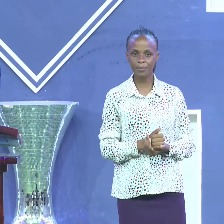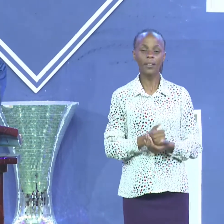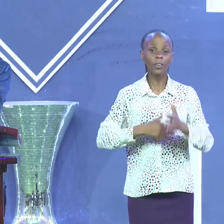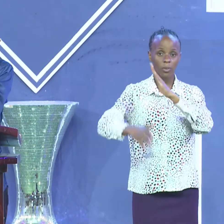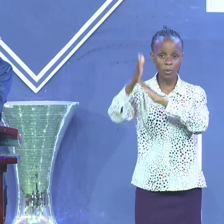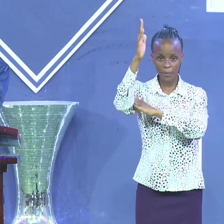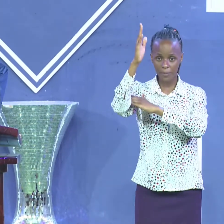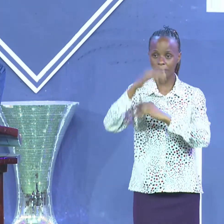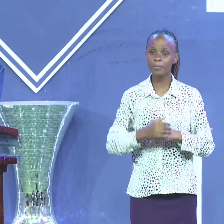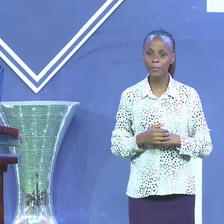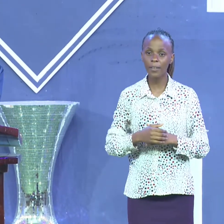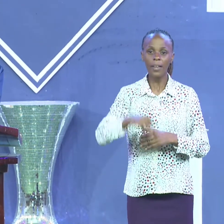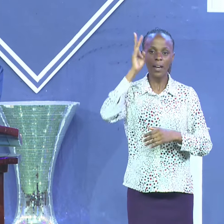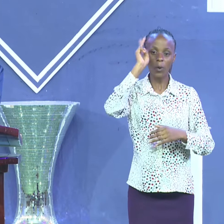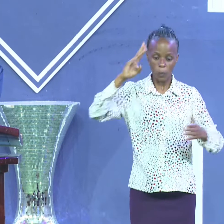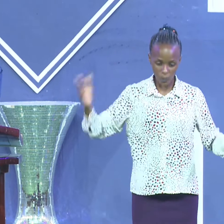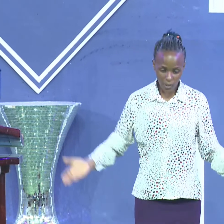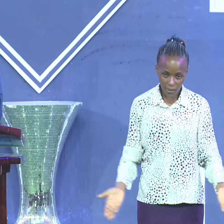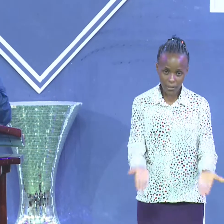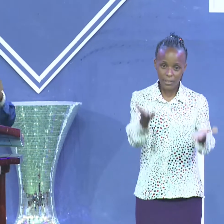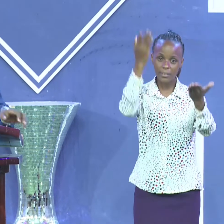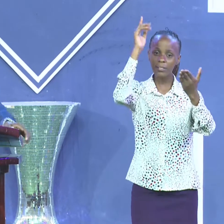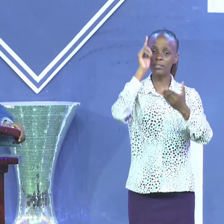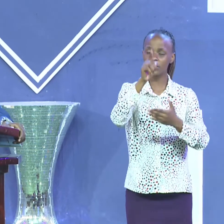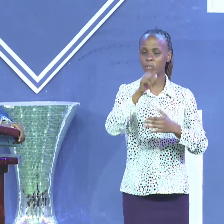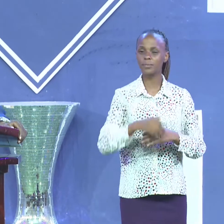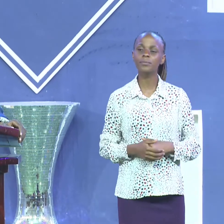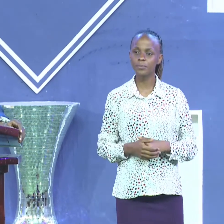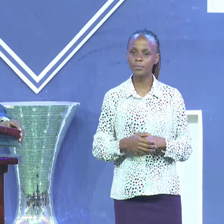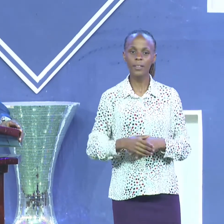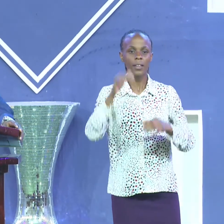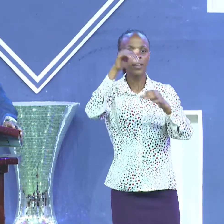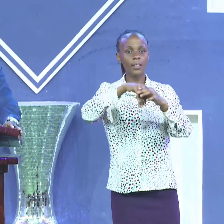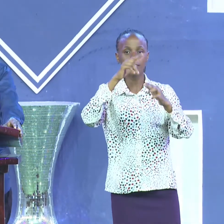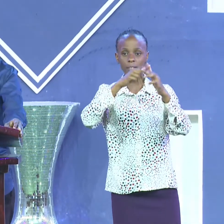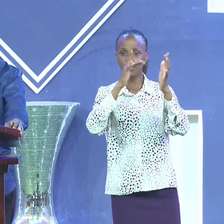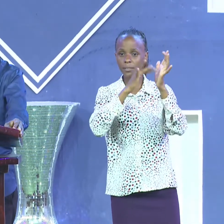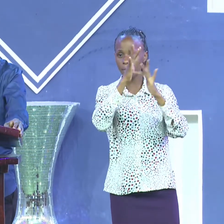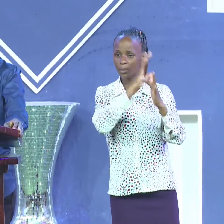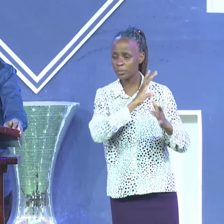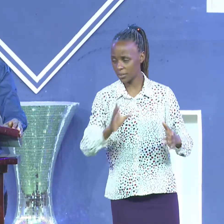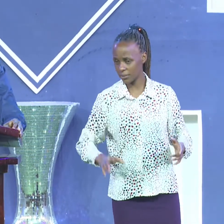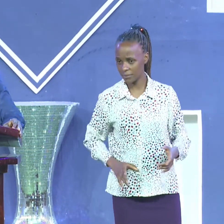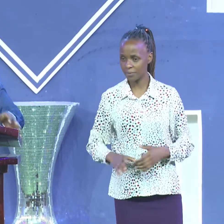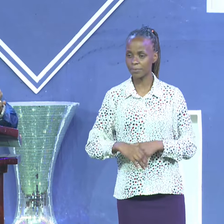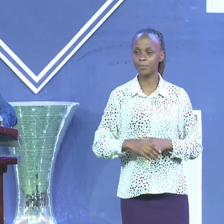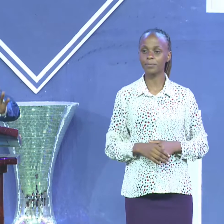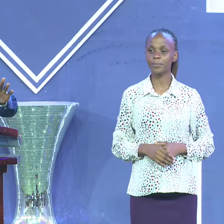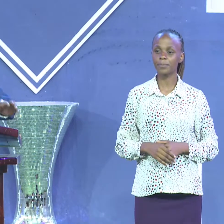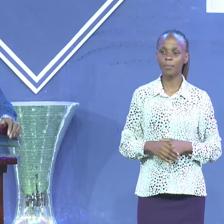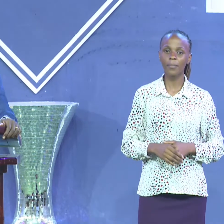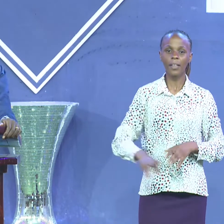Katonda. God agenda kukugulumiza. Is going to make you prominent. In the name of our Lord